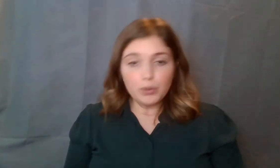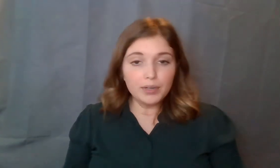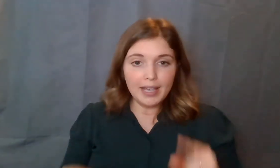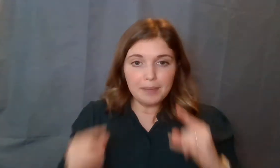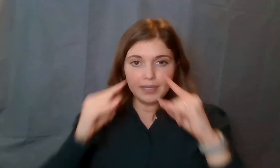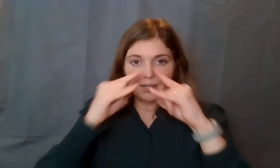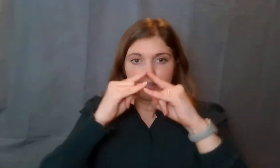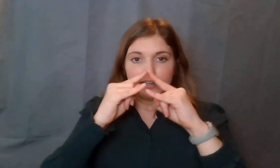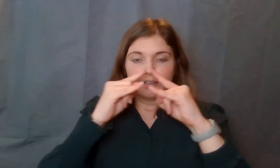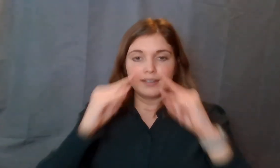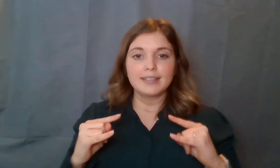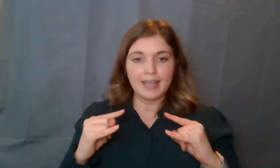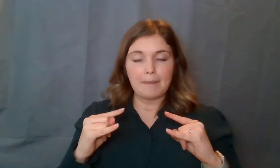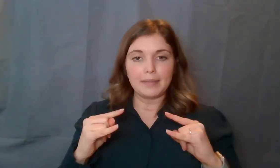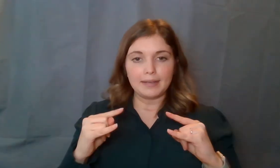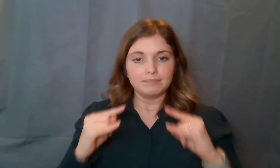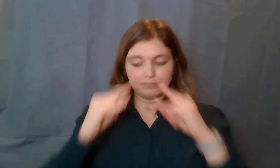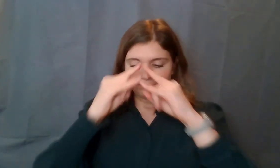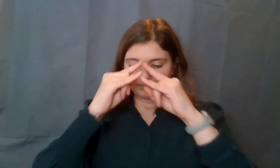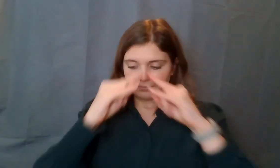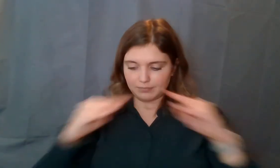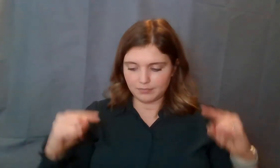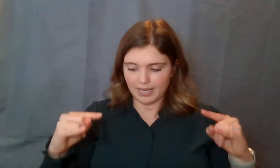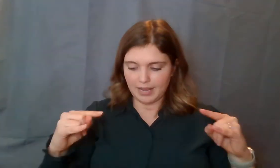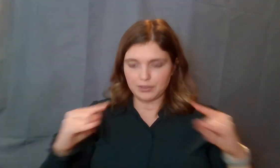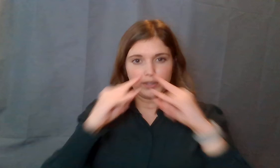or camping. Camping. Okay, so this is